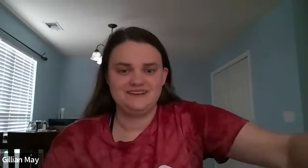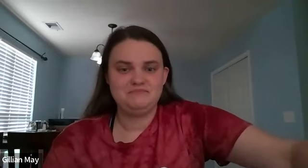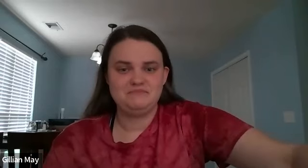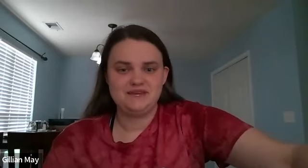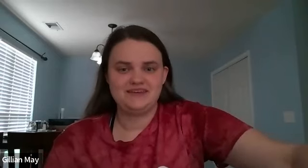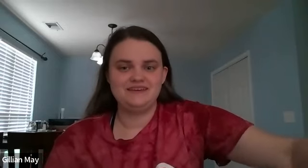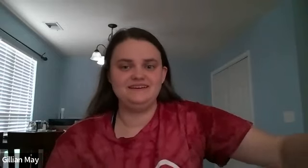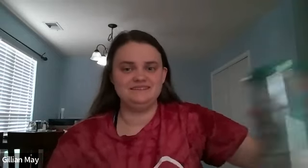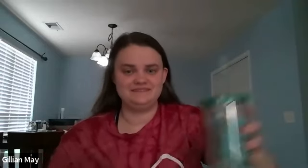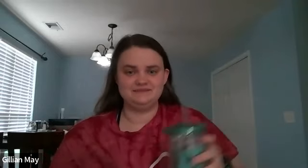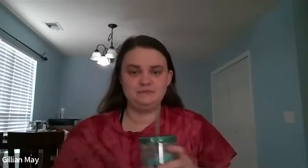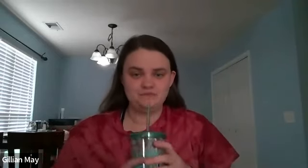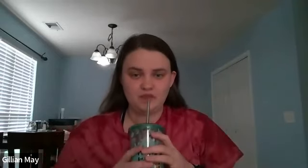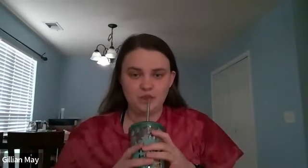Good. B.